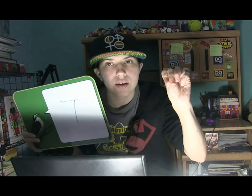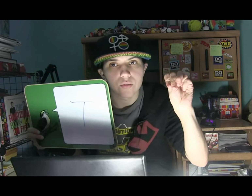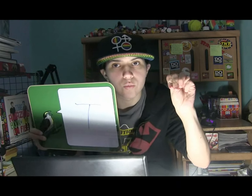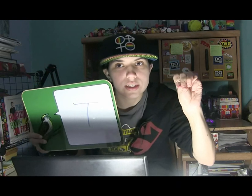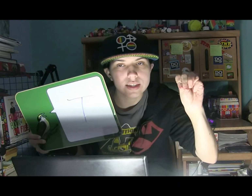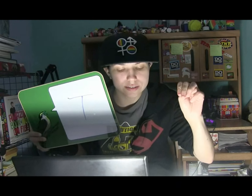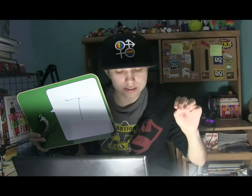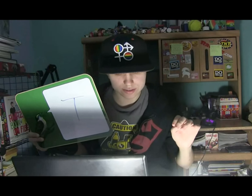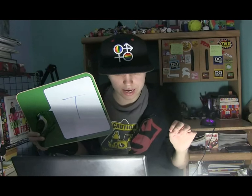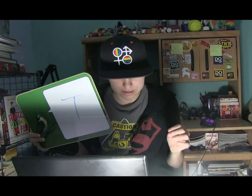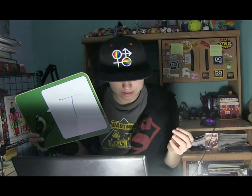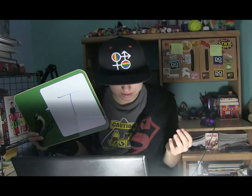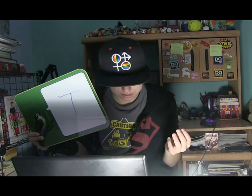What it is that...